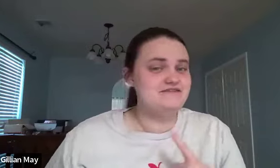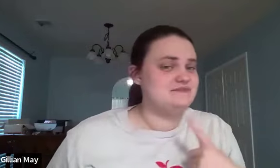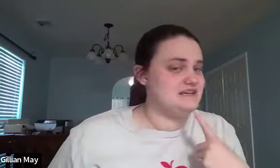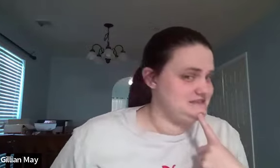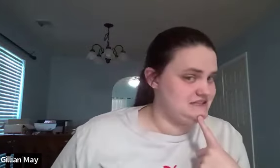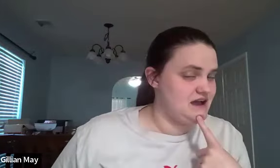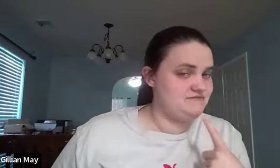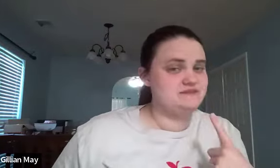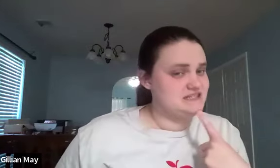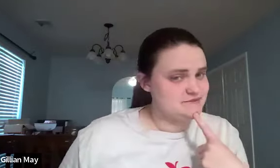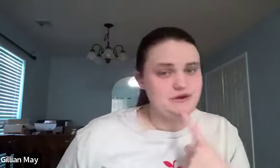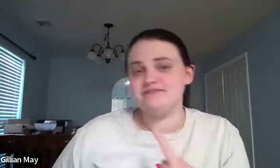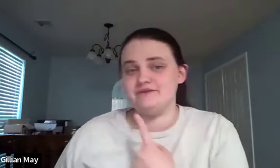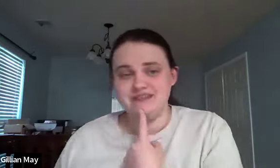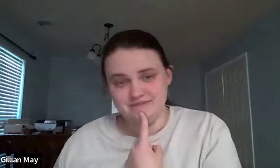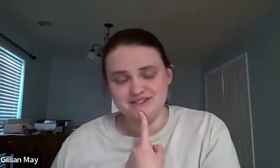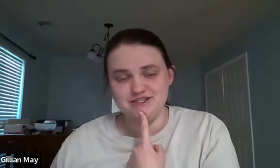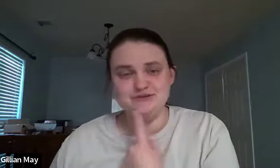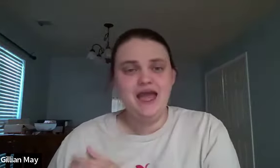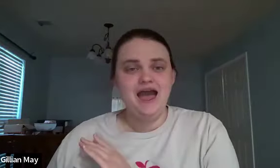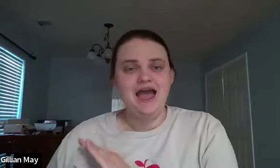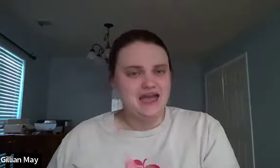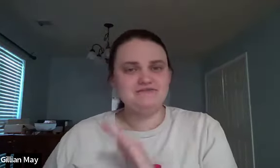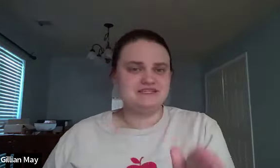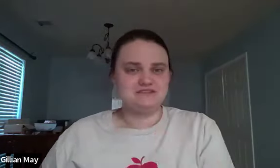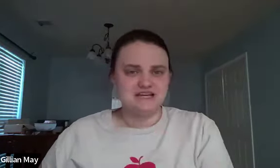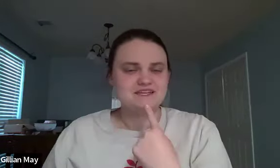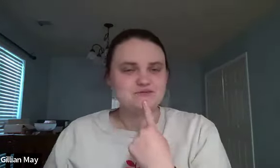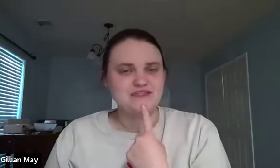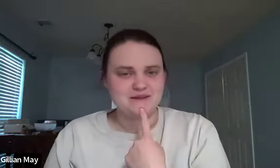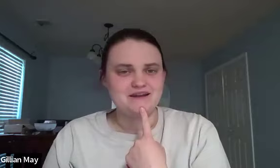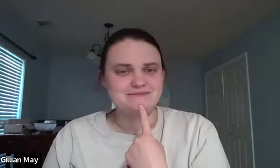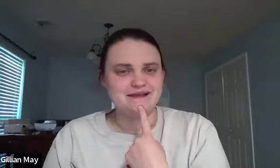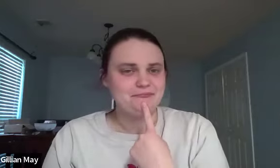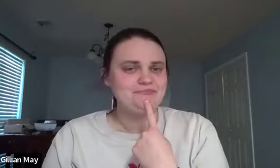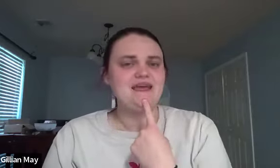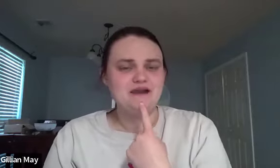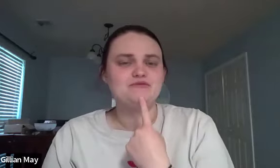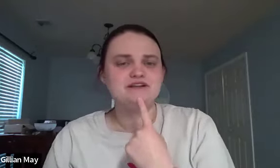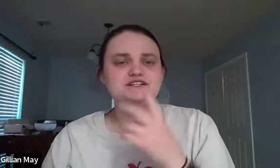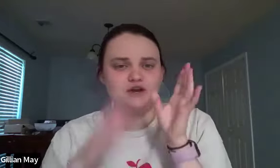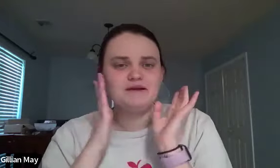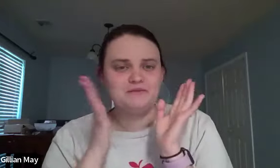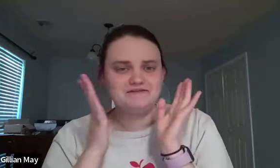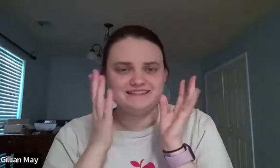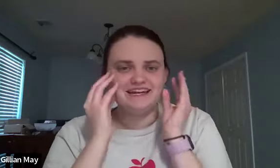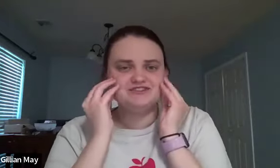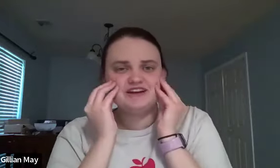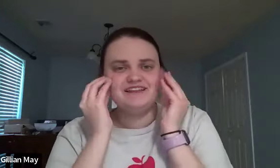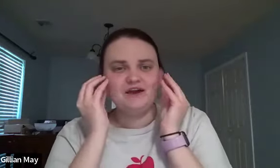I'm saying disappointed, if I'm saying miss you, every single time, that's what I think about is I'm like, am I really showing it on my face? And I try to like